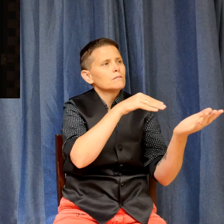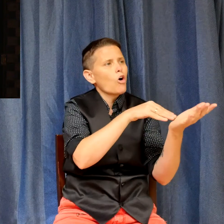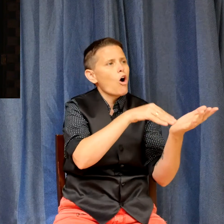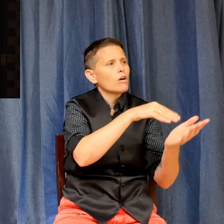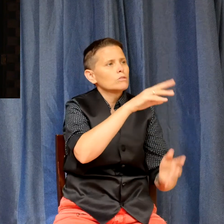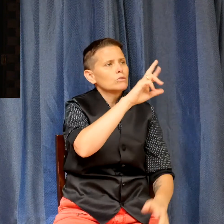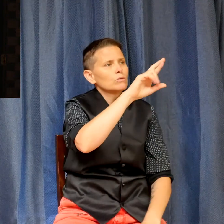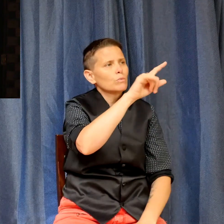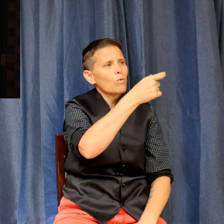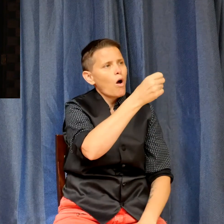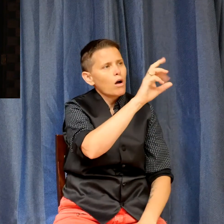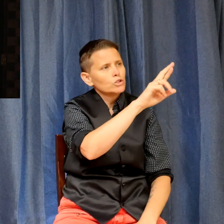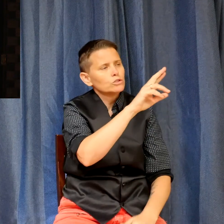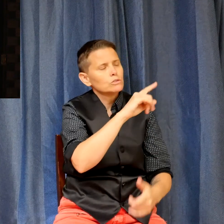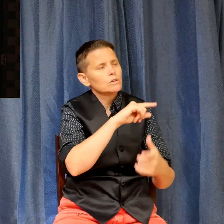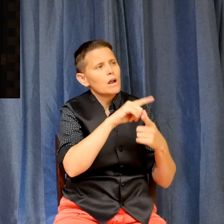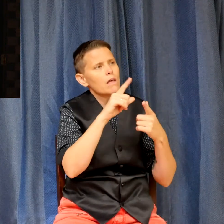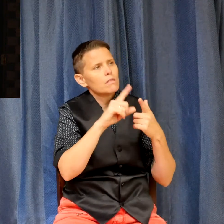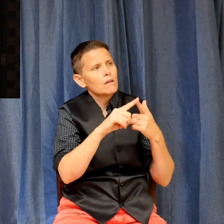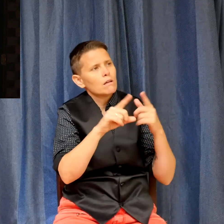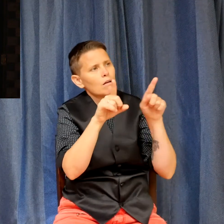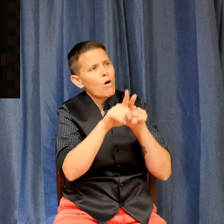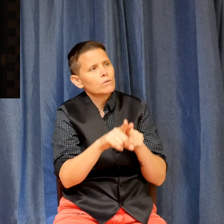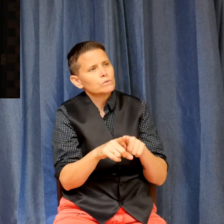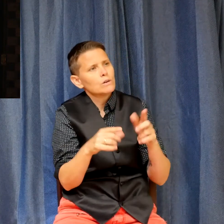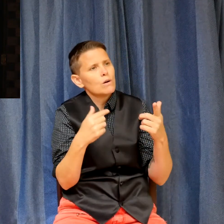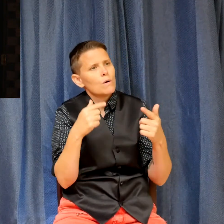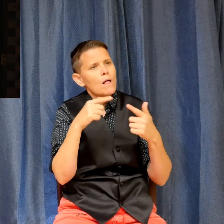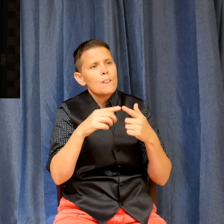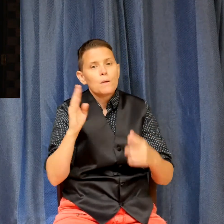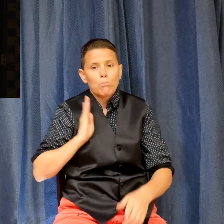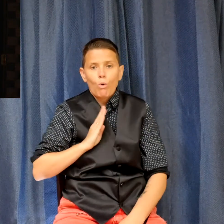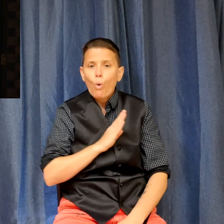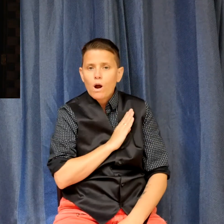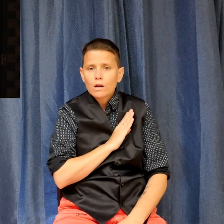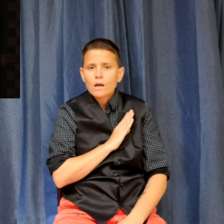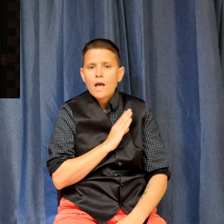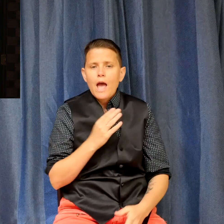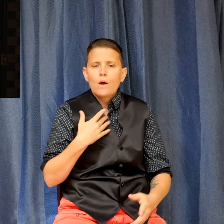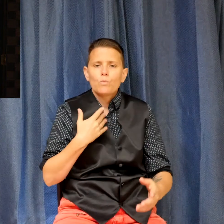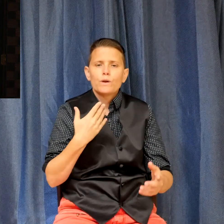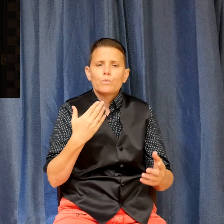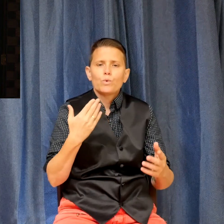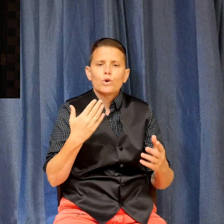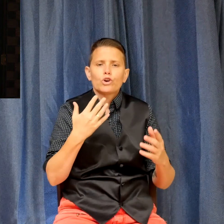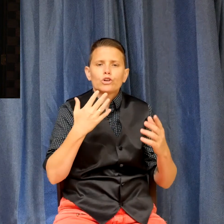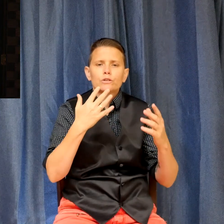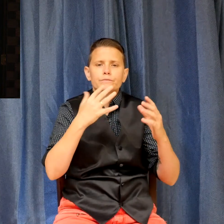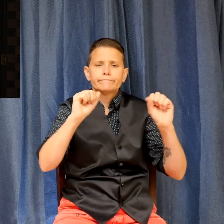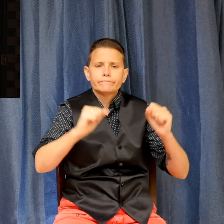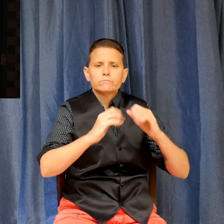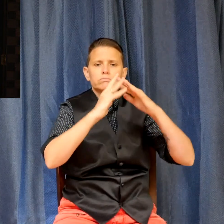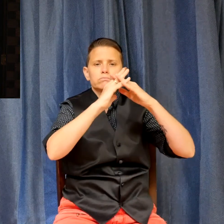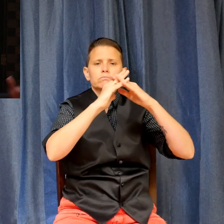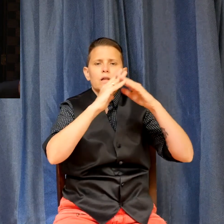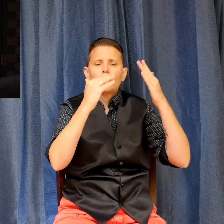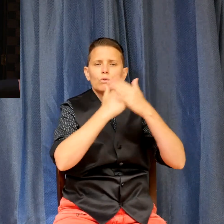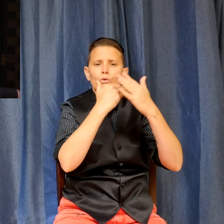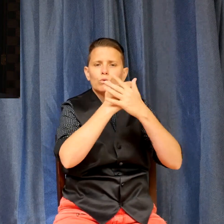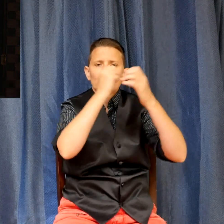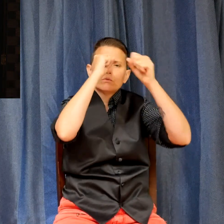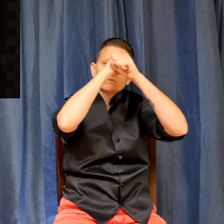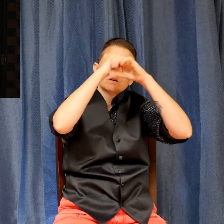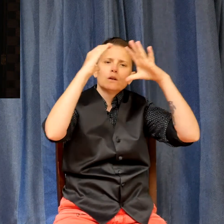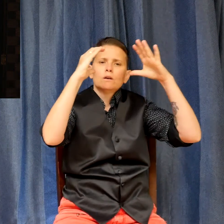senior minister at Unity Church of the Hills. And what I can tell you is when we find that person, male or female, whoever